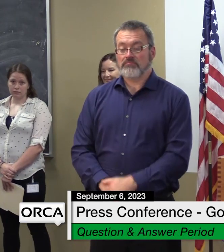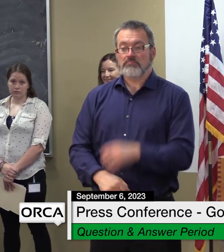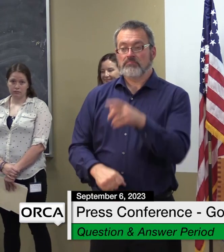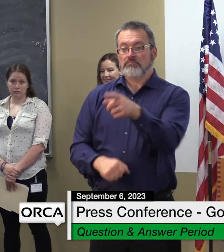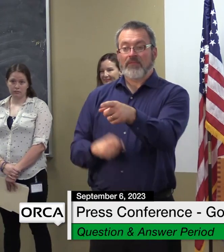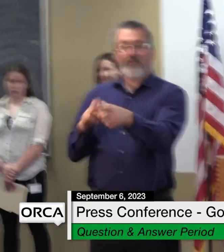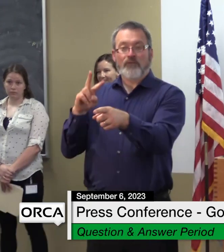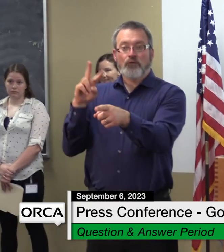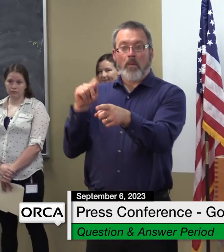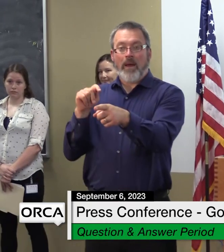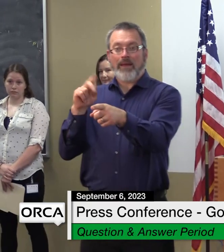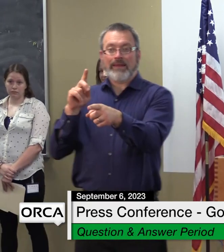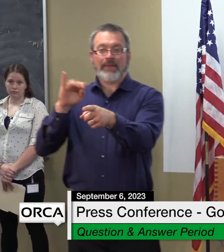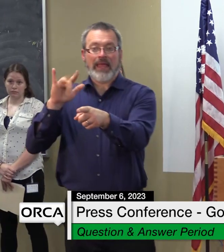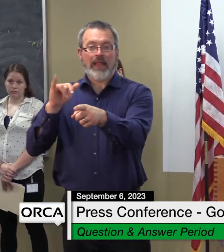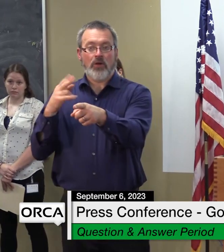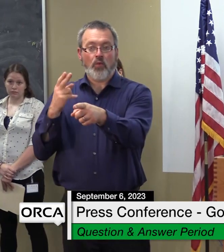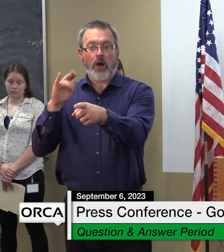Governor,